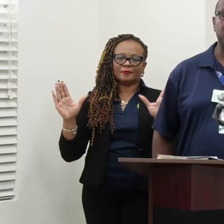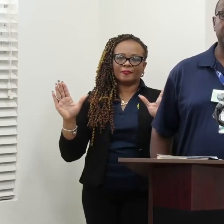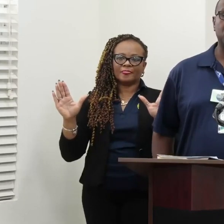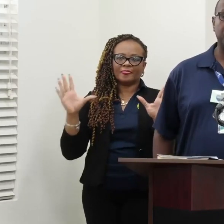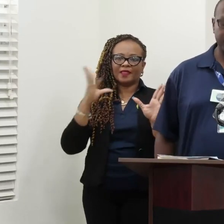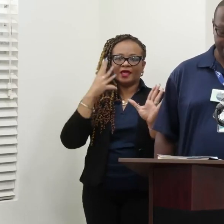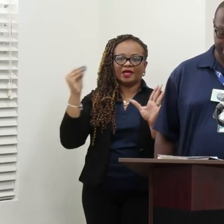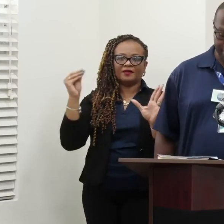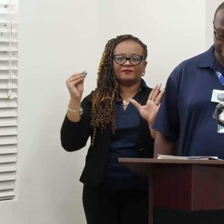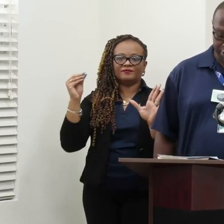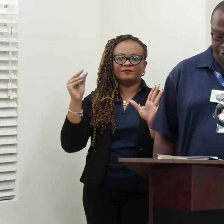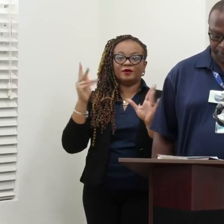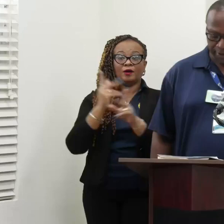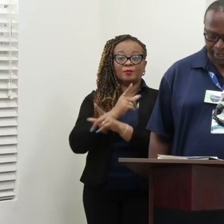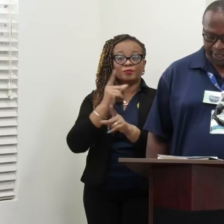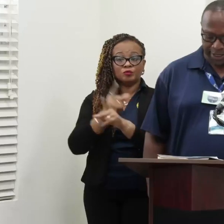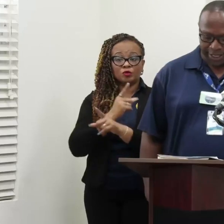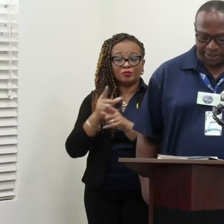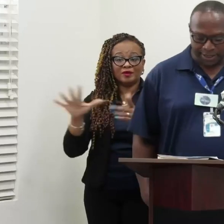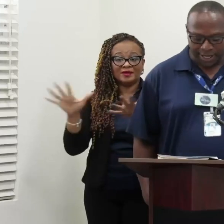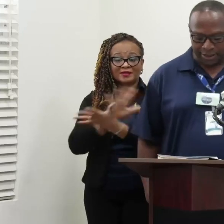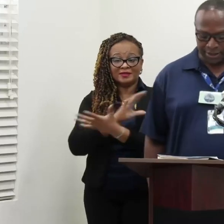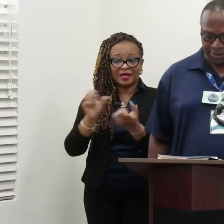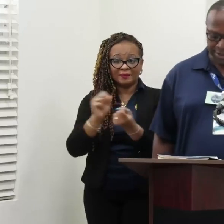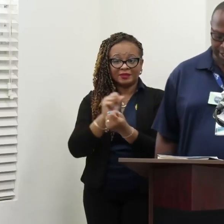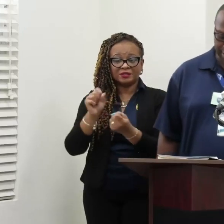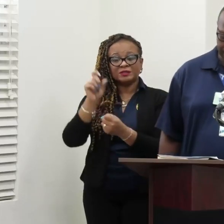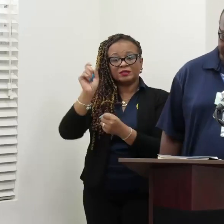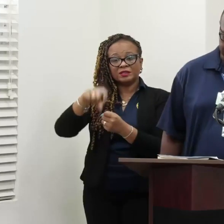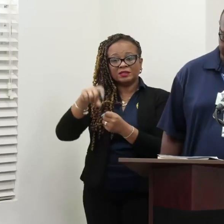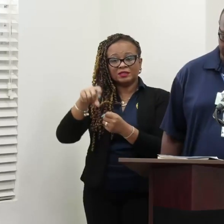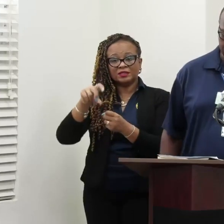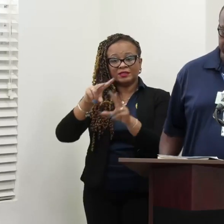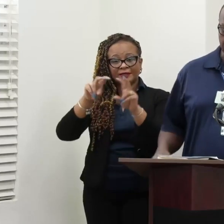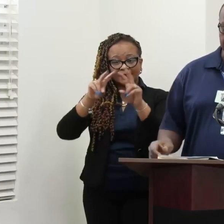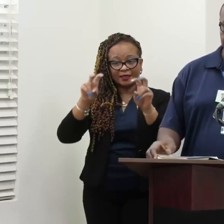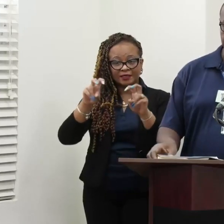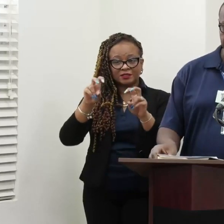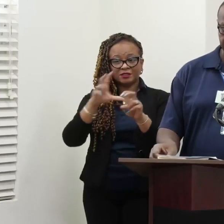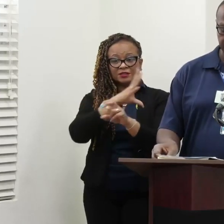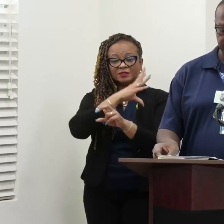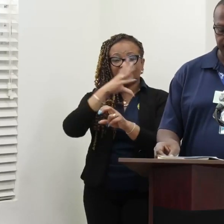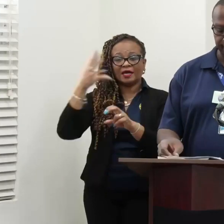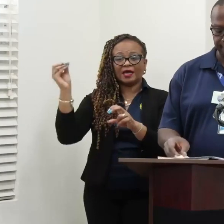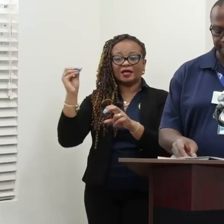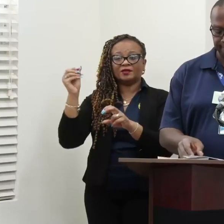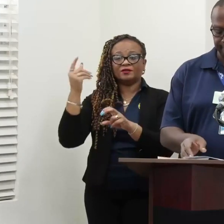And for appropriate damage and needs analysis and response.